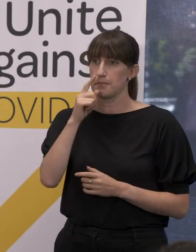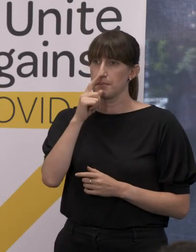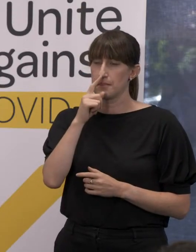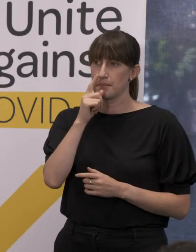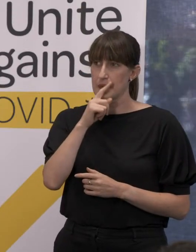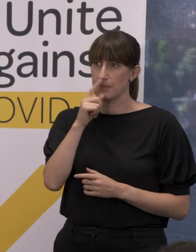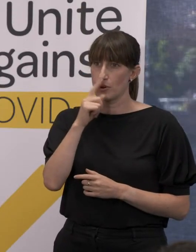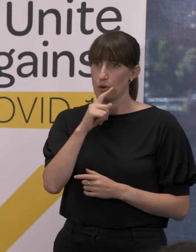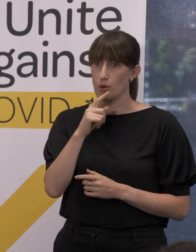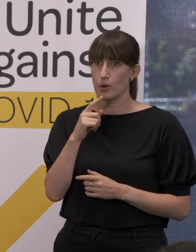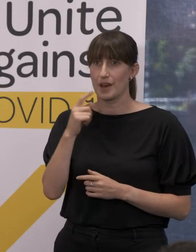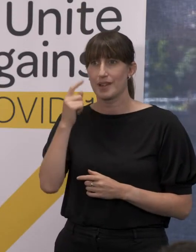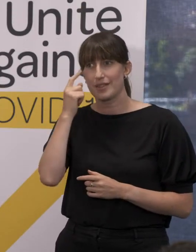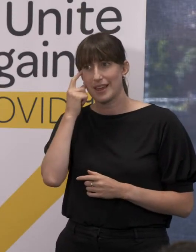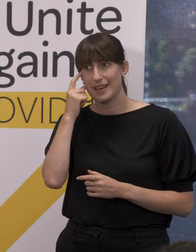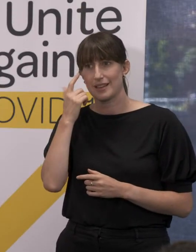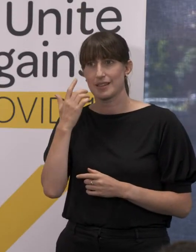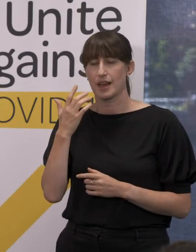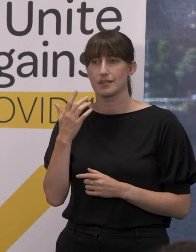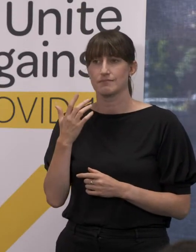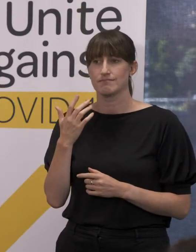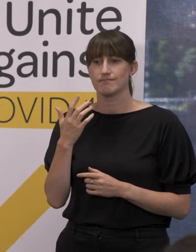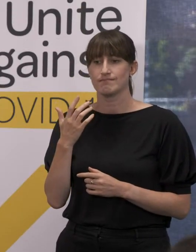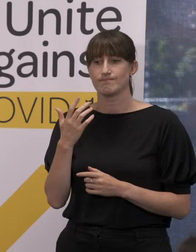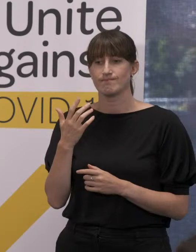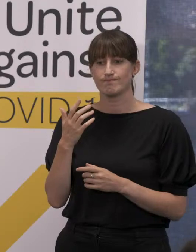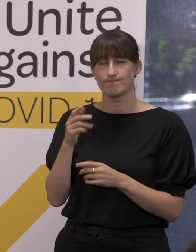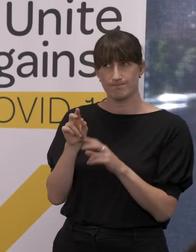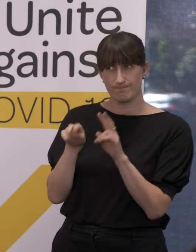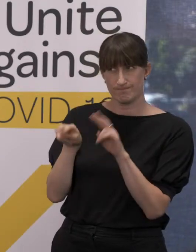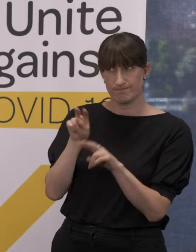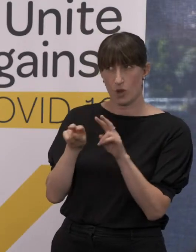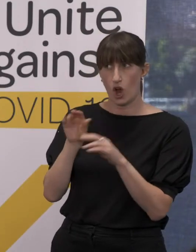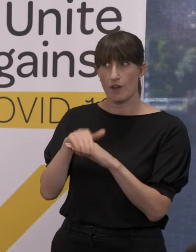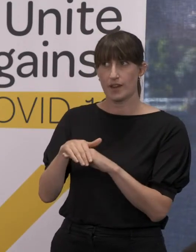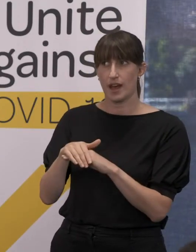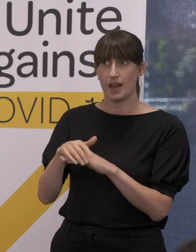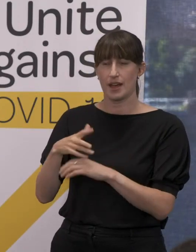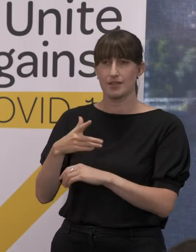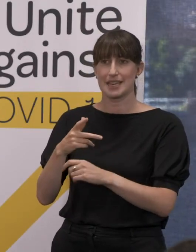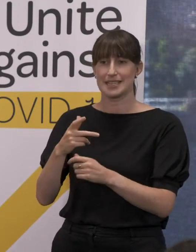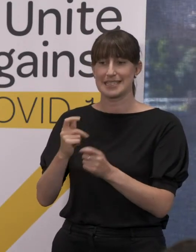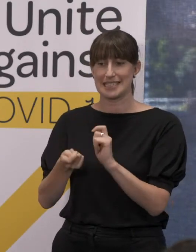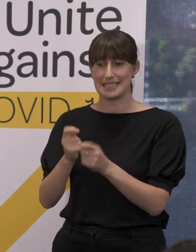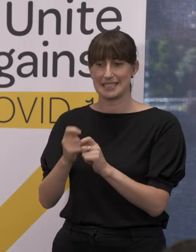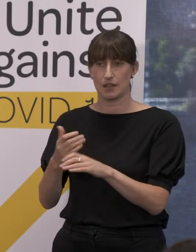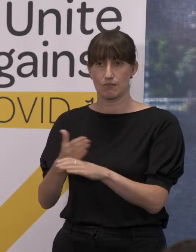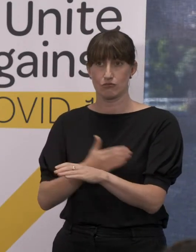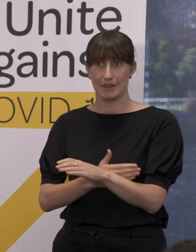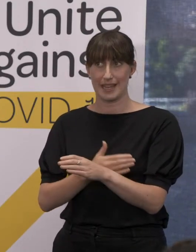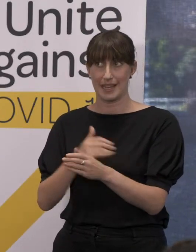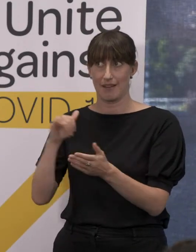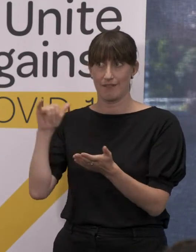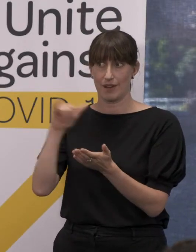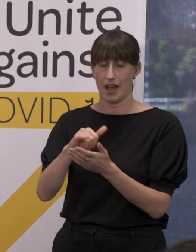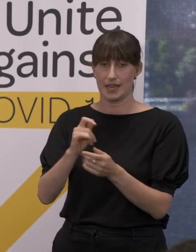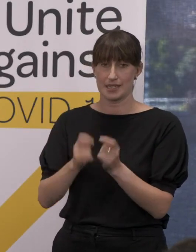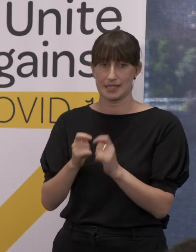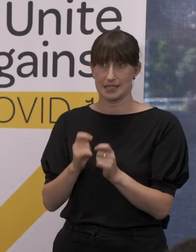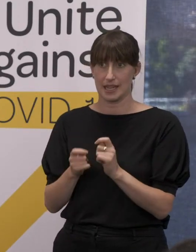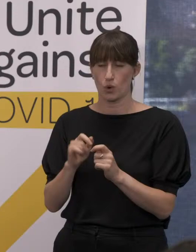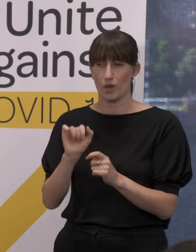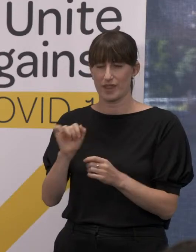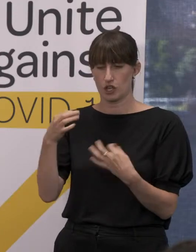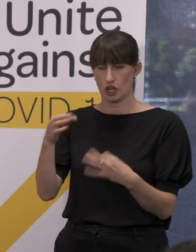with either the accuracy of the pre-departure testing or the validity of the documentation? And there's nothing to suggest that is the